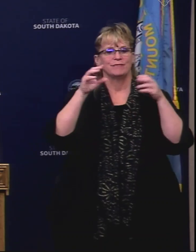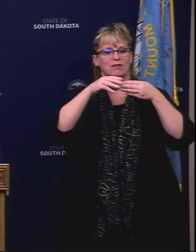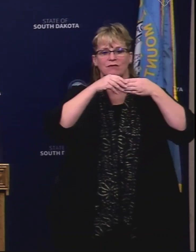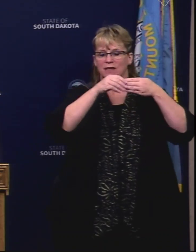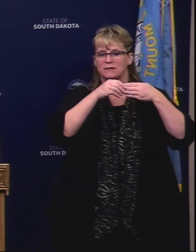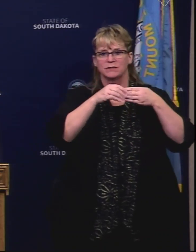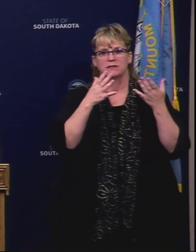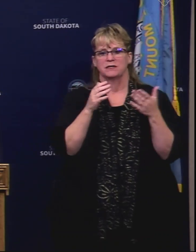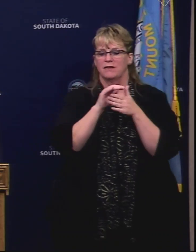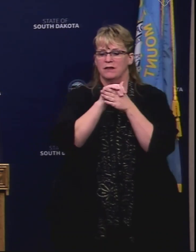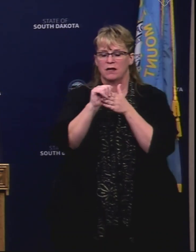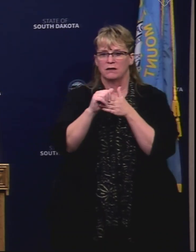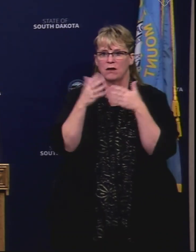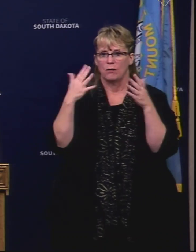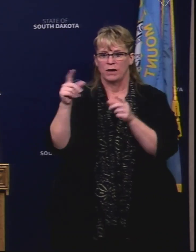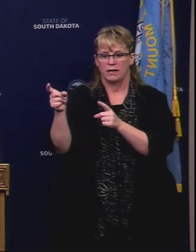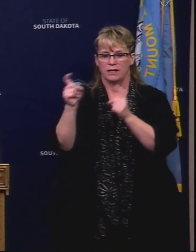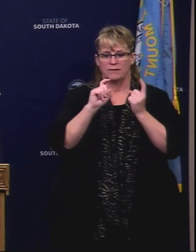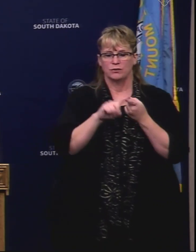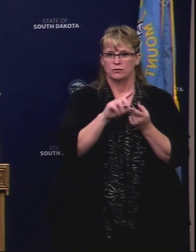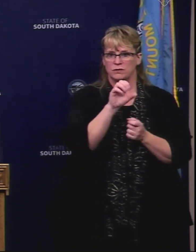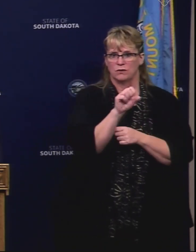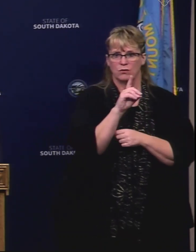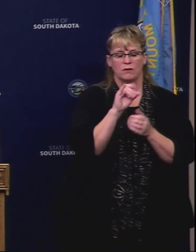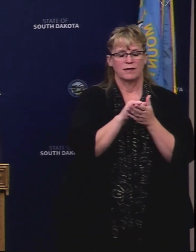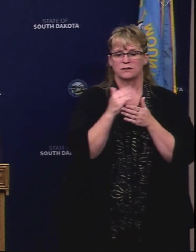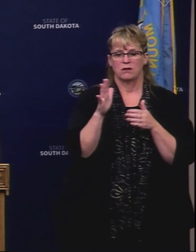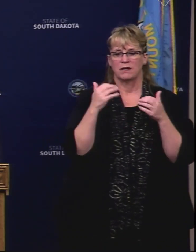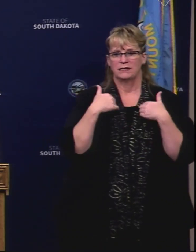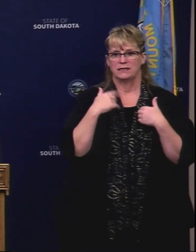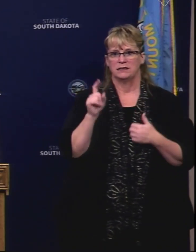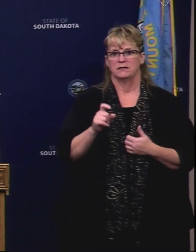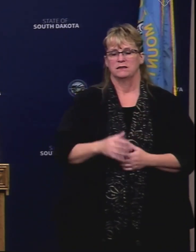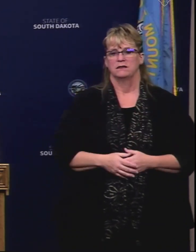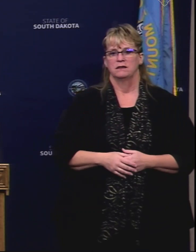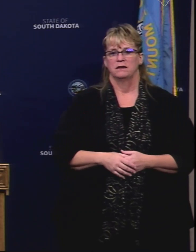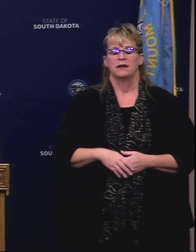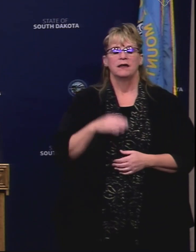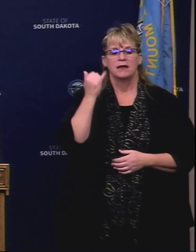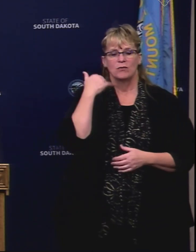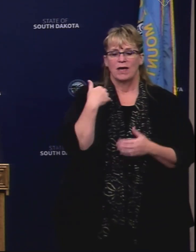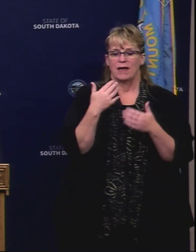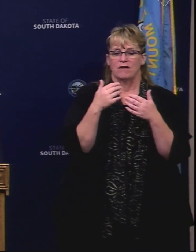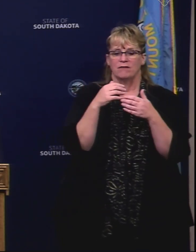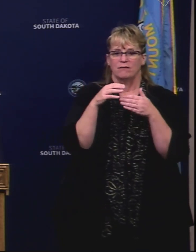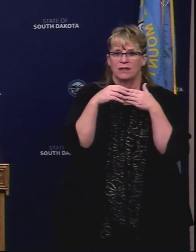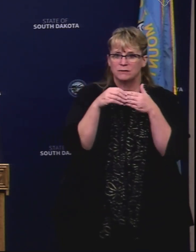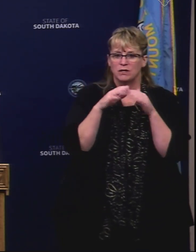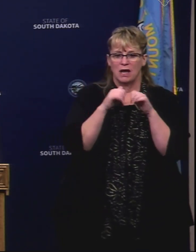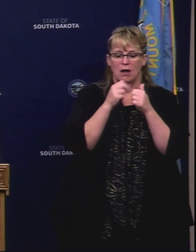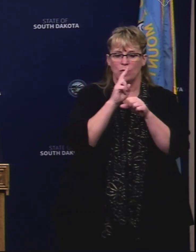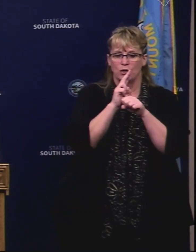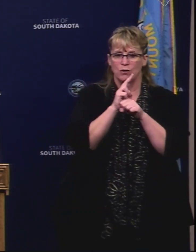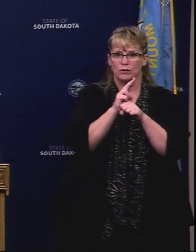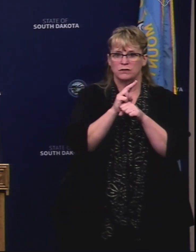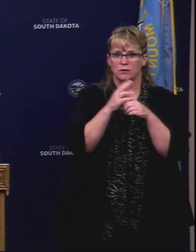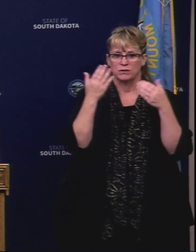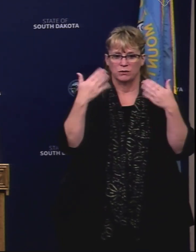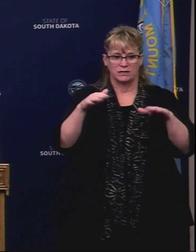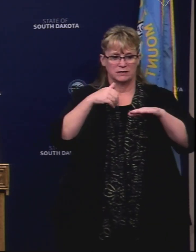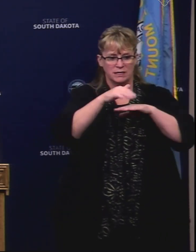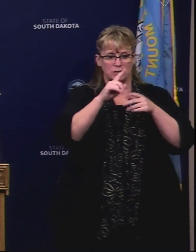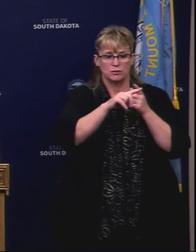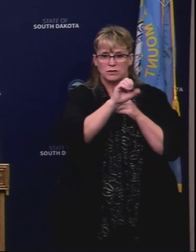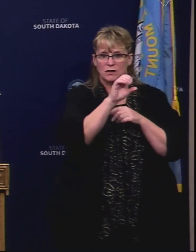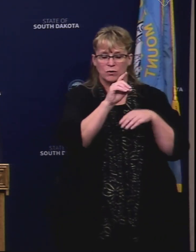in the dollars that they've already given us. That if they will help us get some flexibility in how we utilize what's already been sent to South